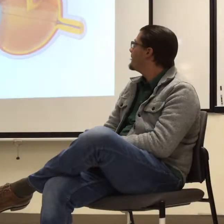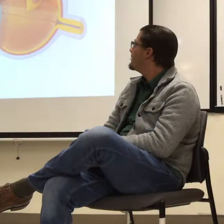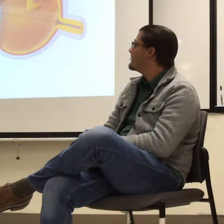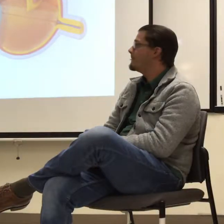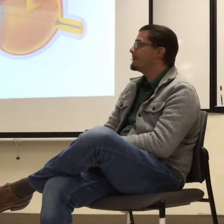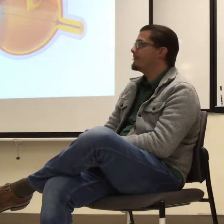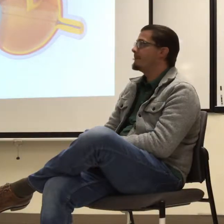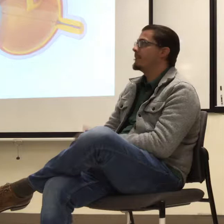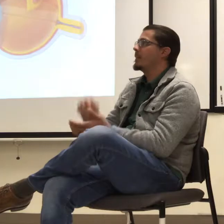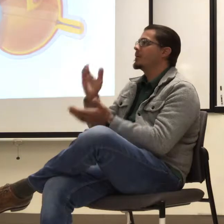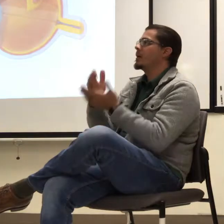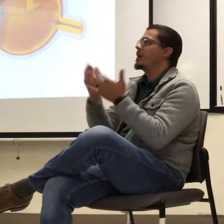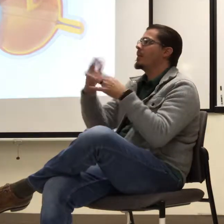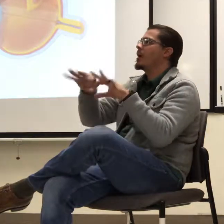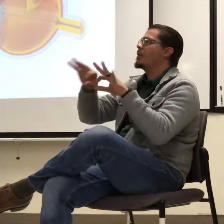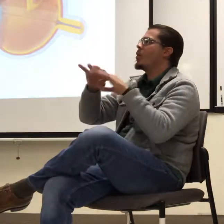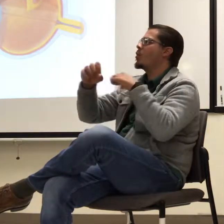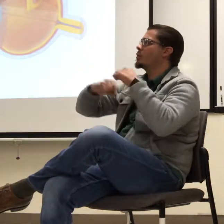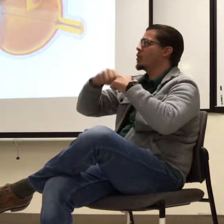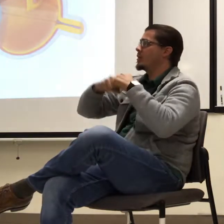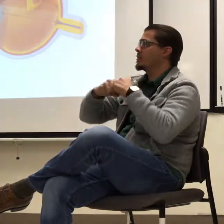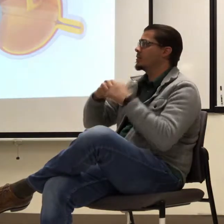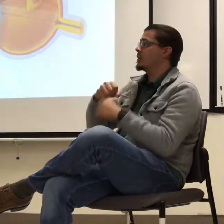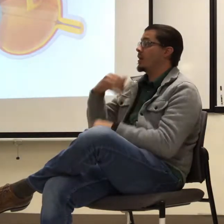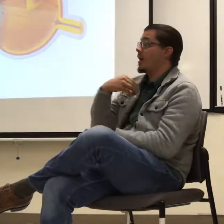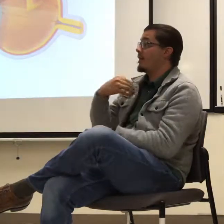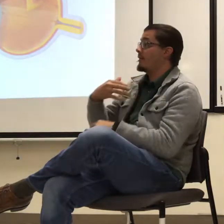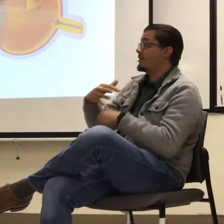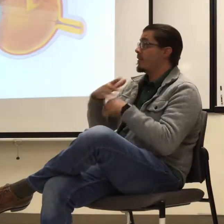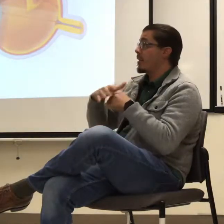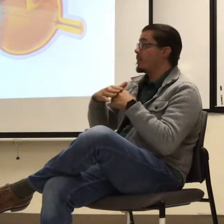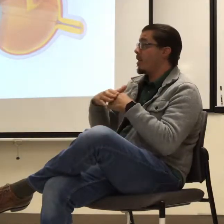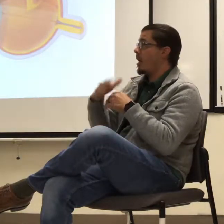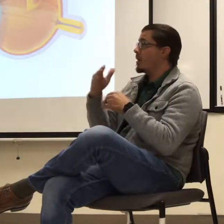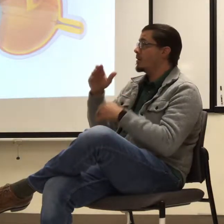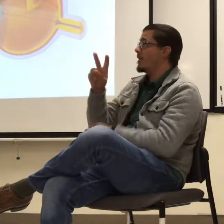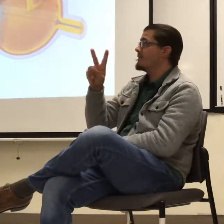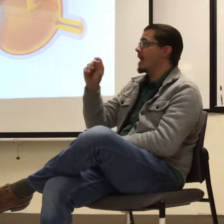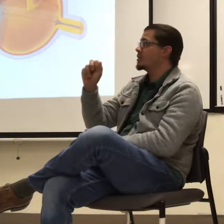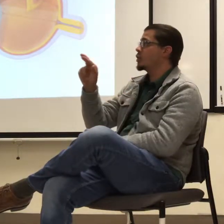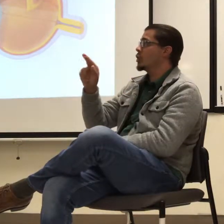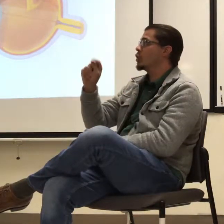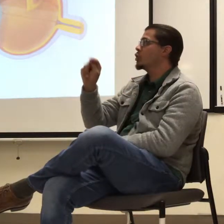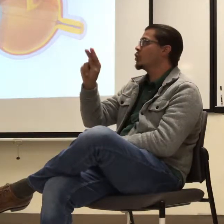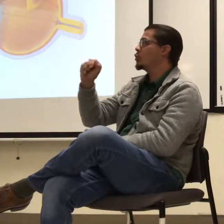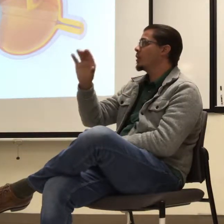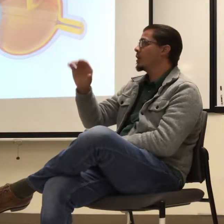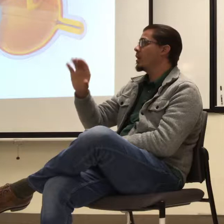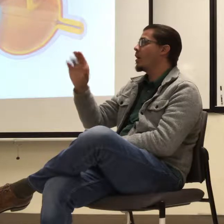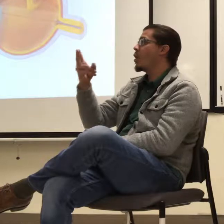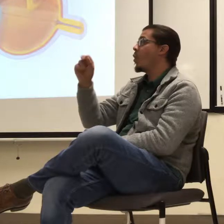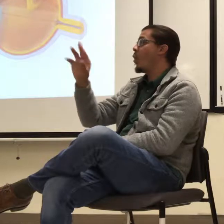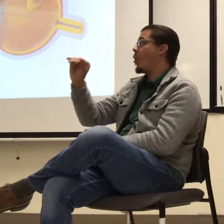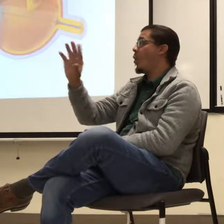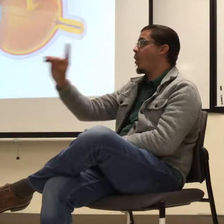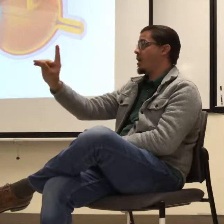So there are some important structures in this tunic. You got the blood supply, the vascular tunic. You got the choroid,